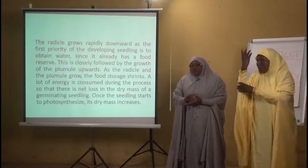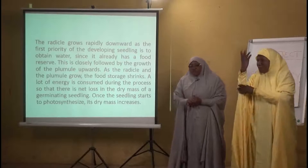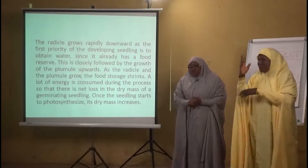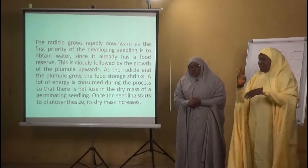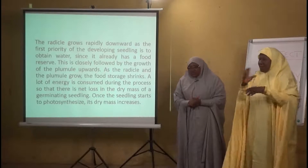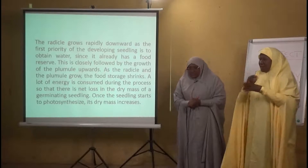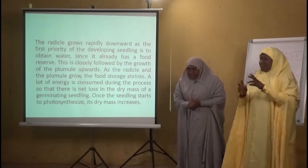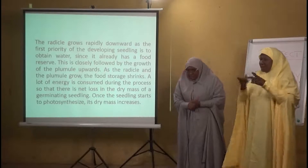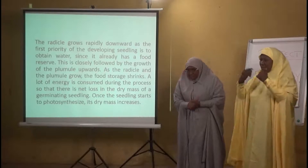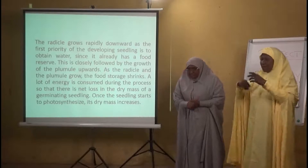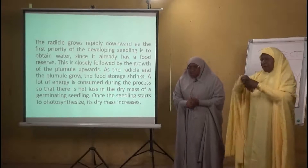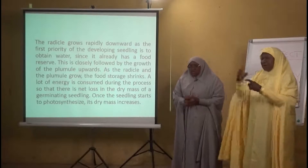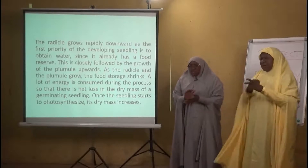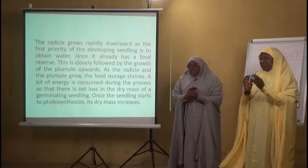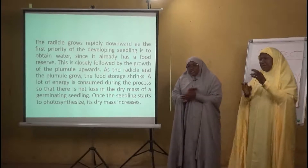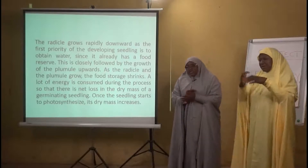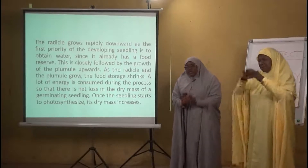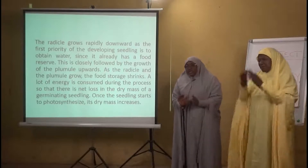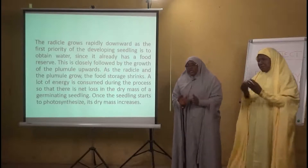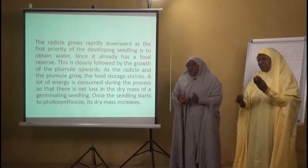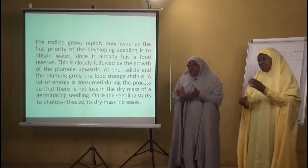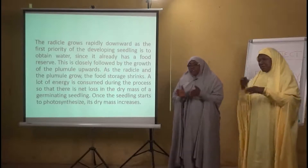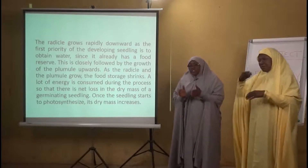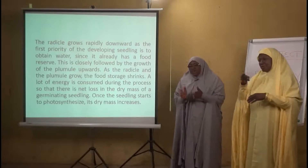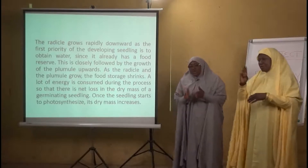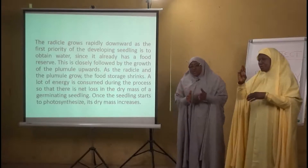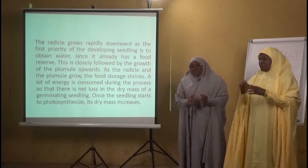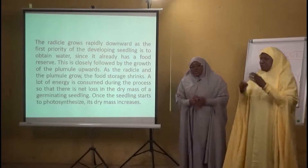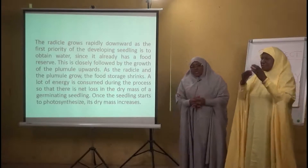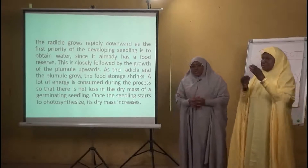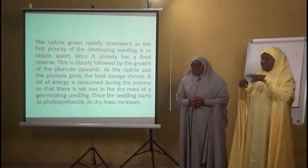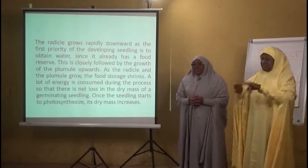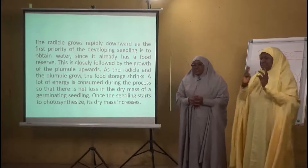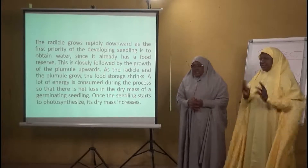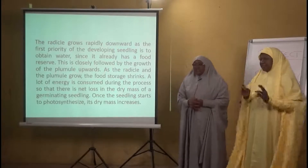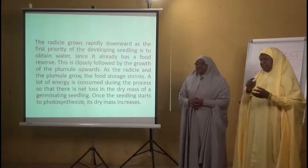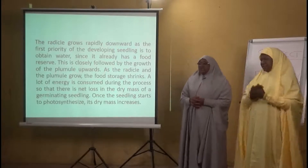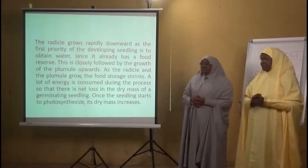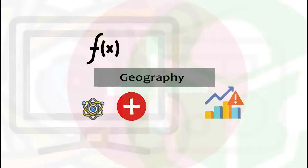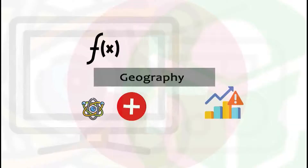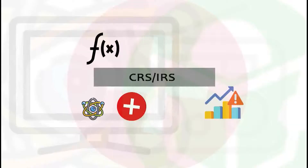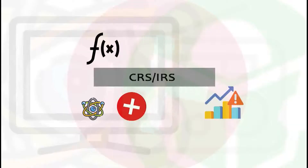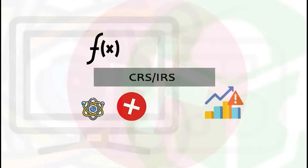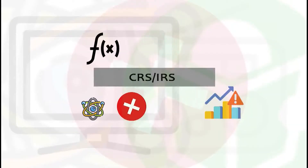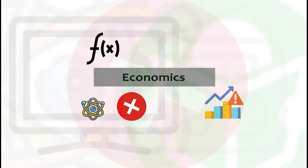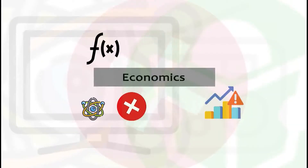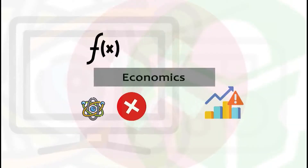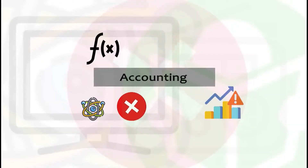form the shoot system. So this is simply how the germination process starts.